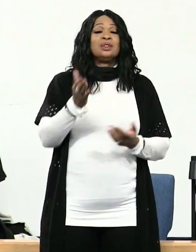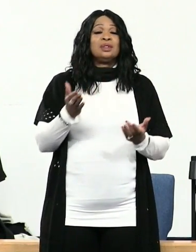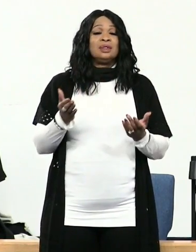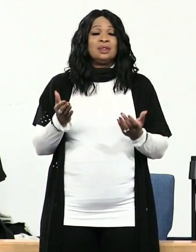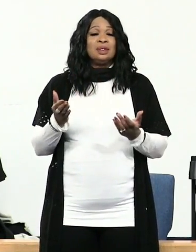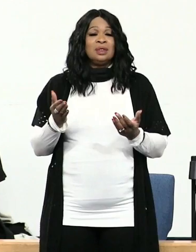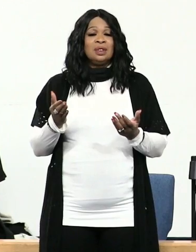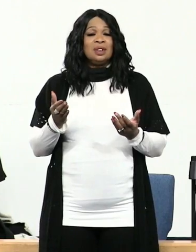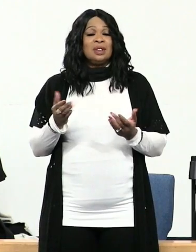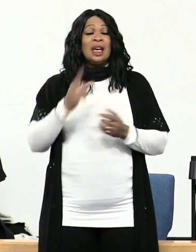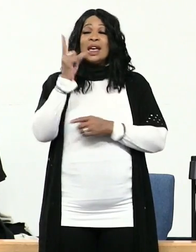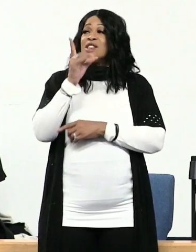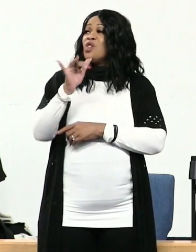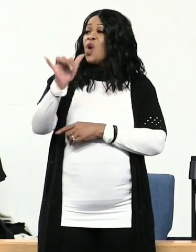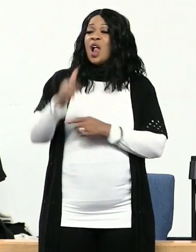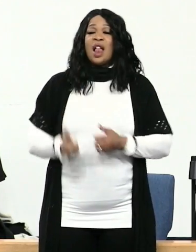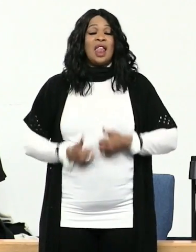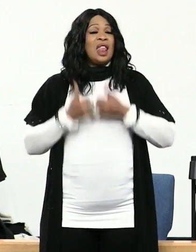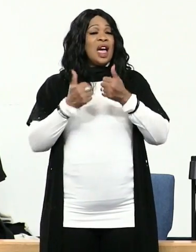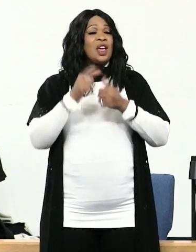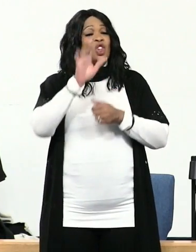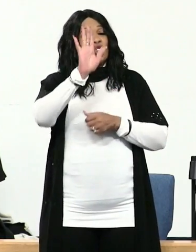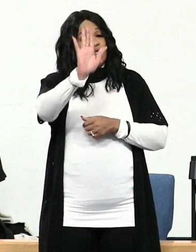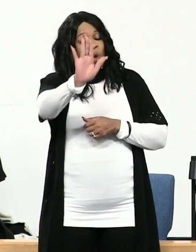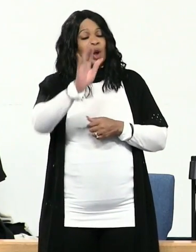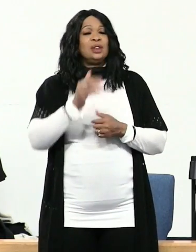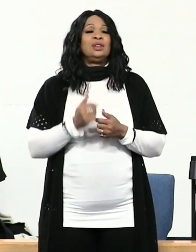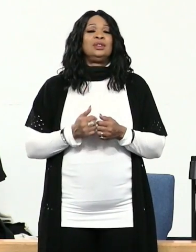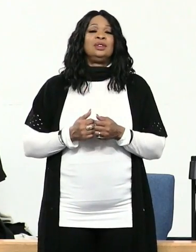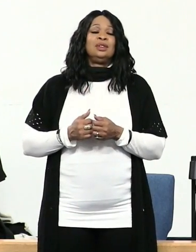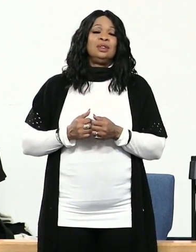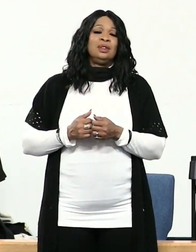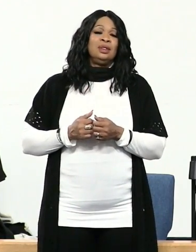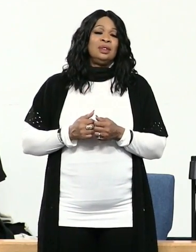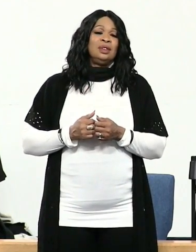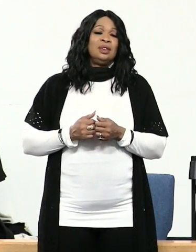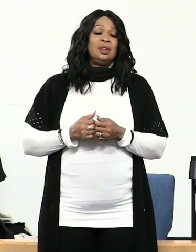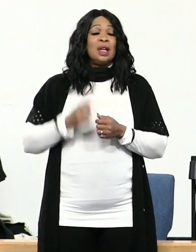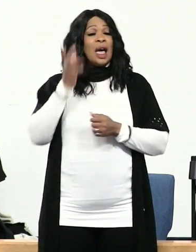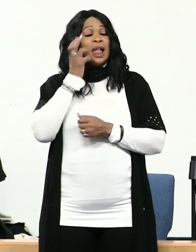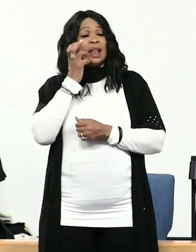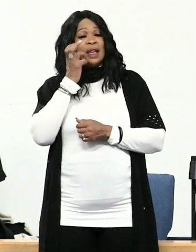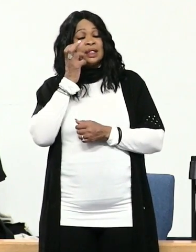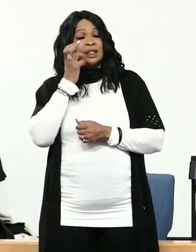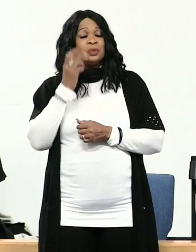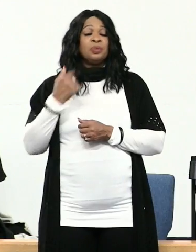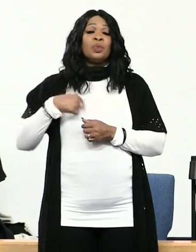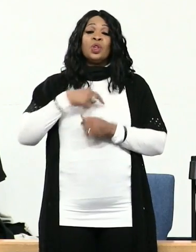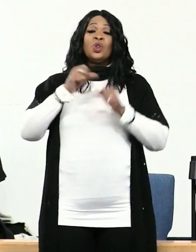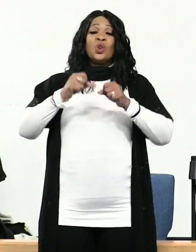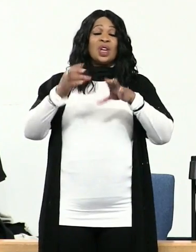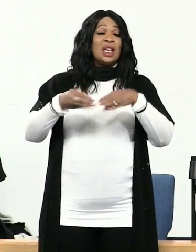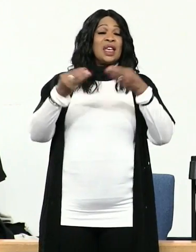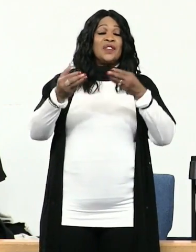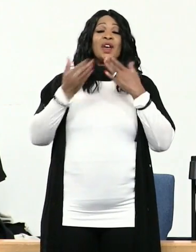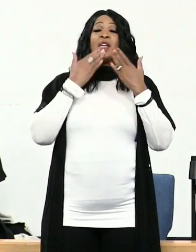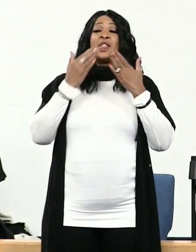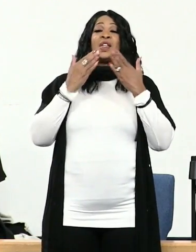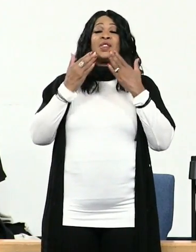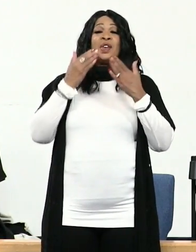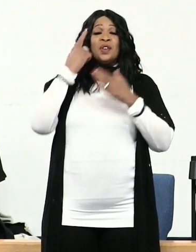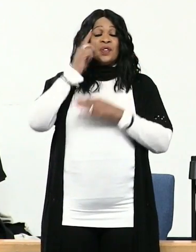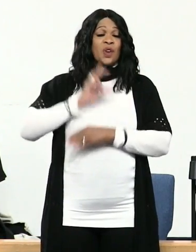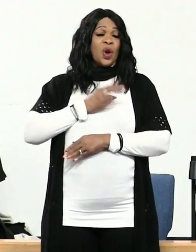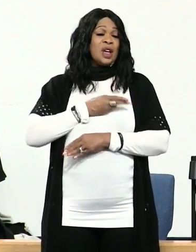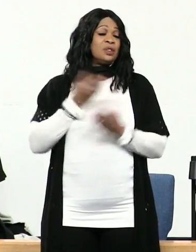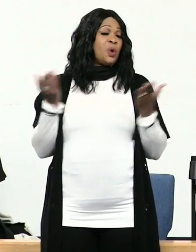yours. Eternal life will be yours. And listen, you can give thanks with us for